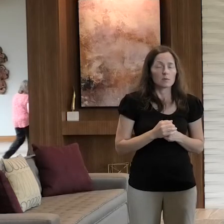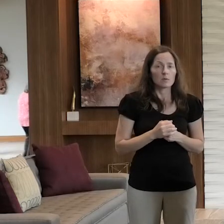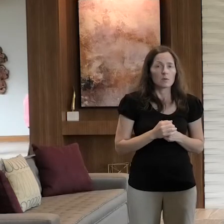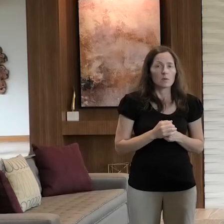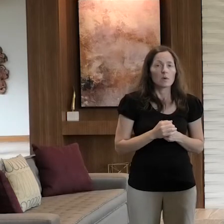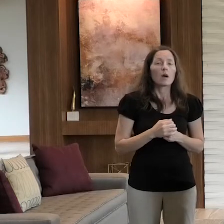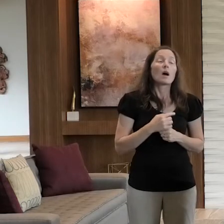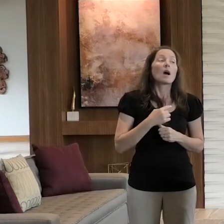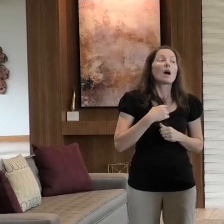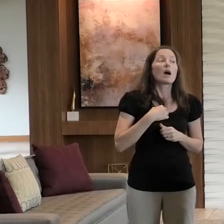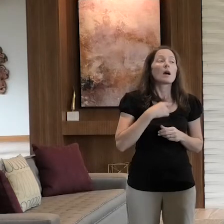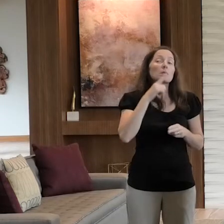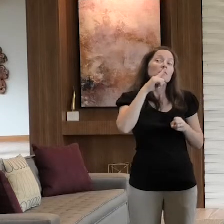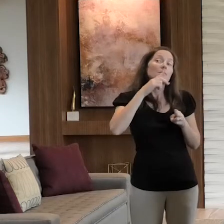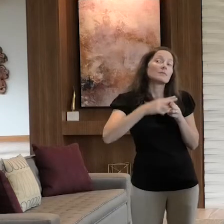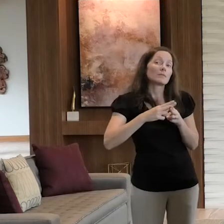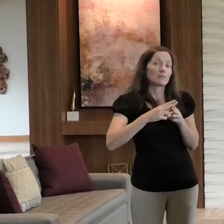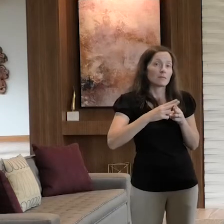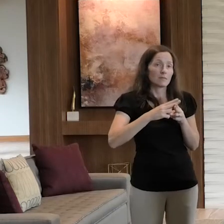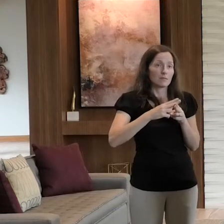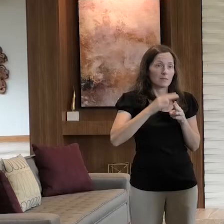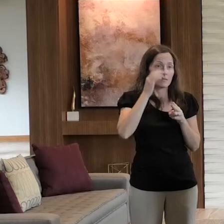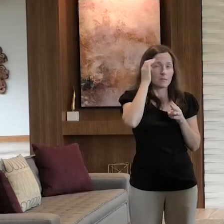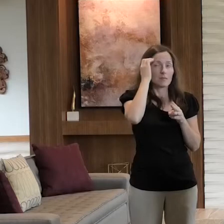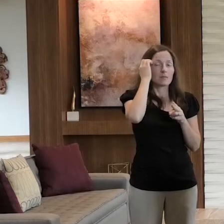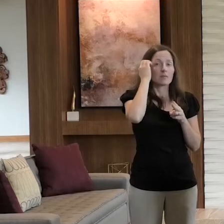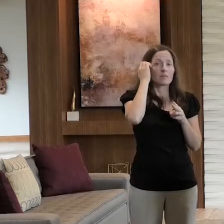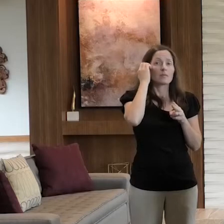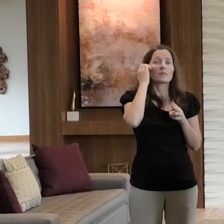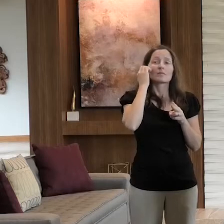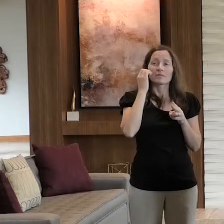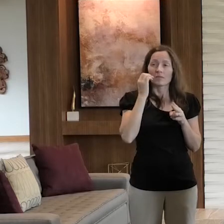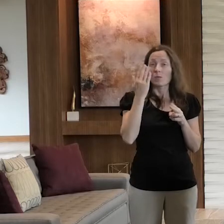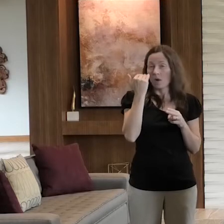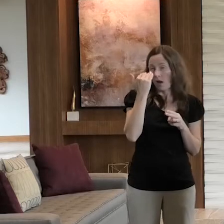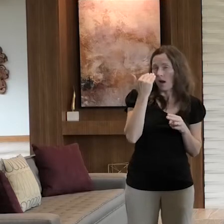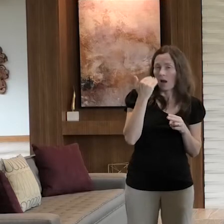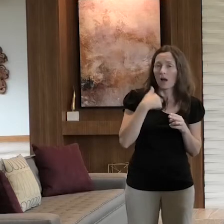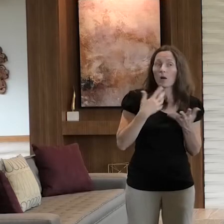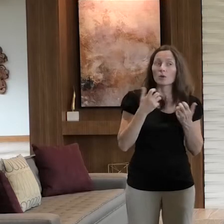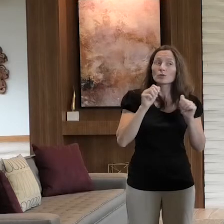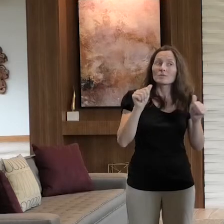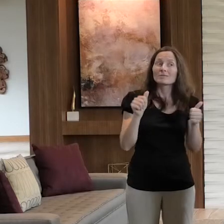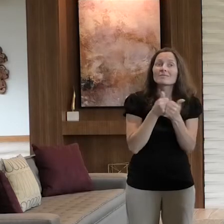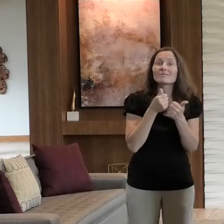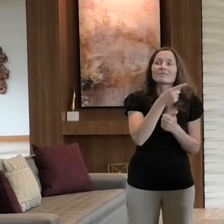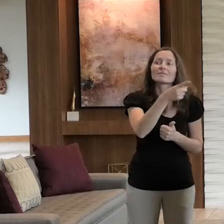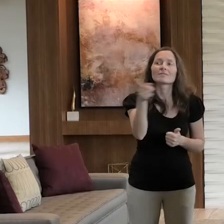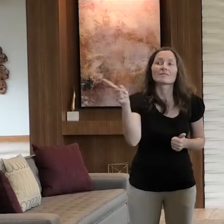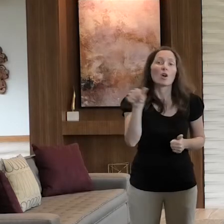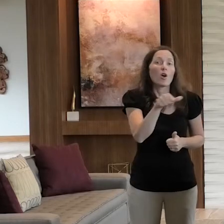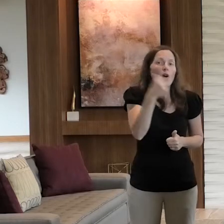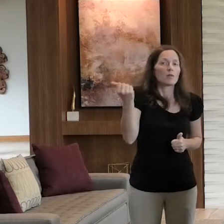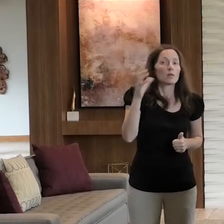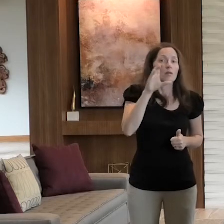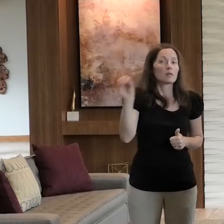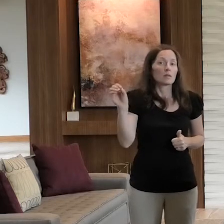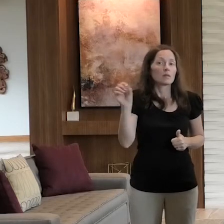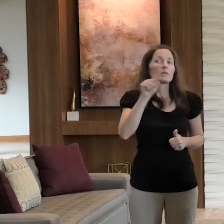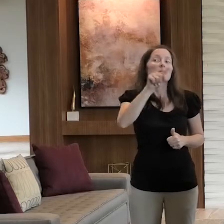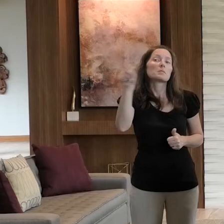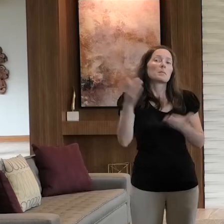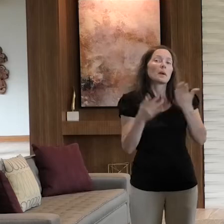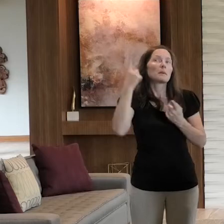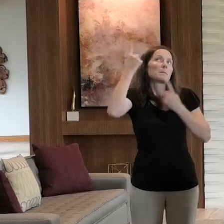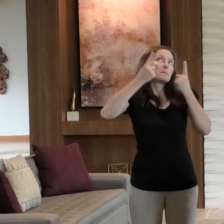challenge for the other employees who are considering whether this is something for them to join. So I